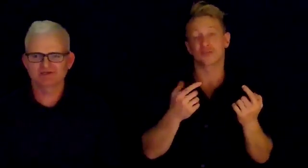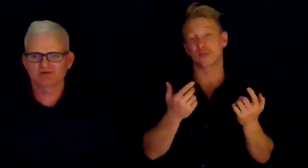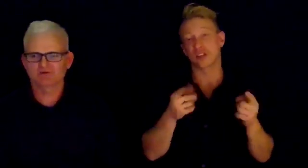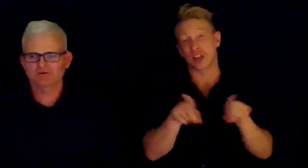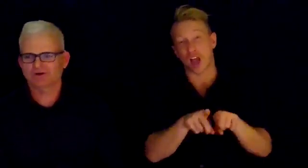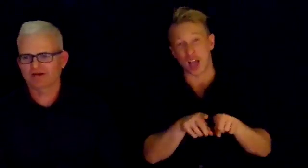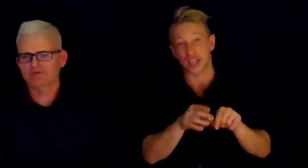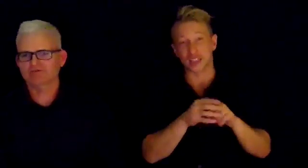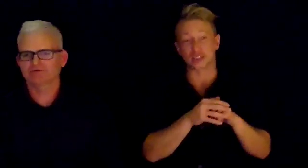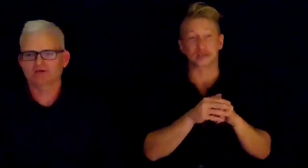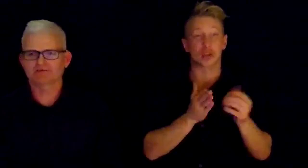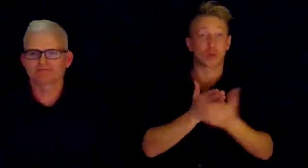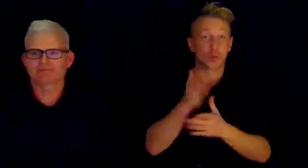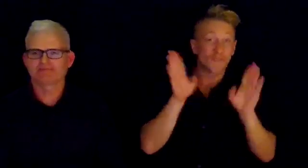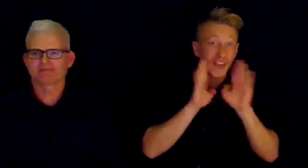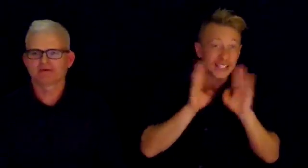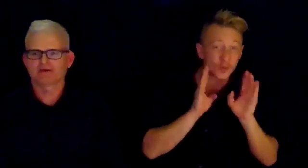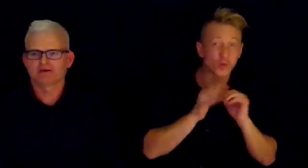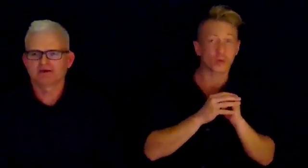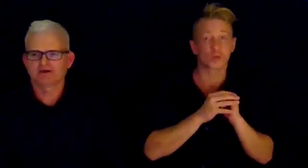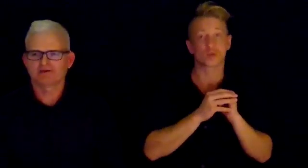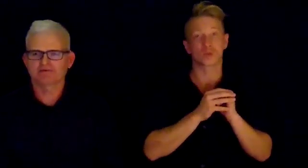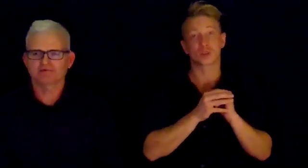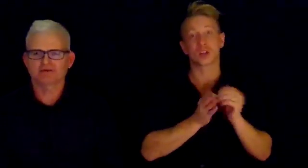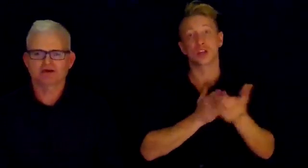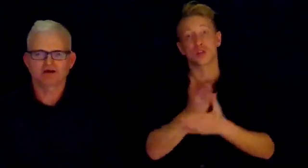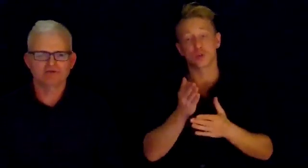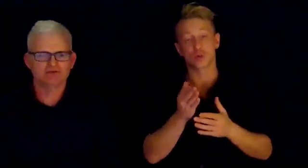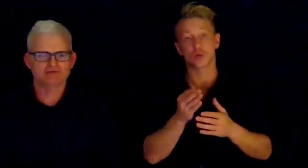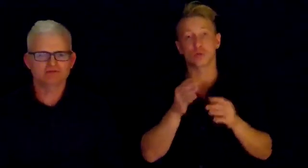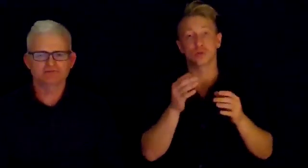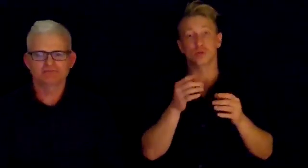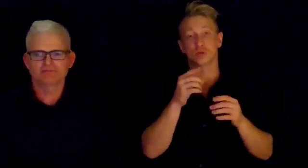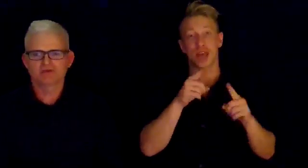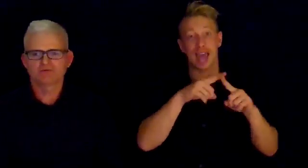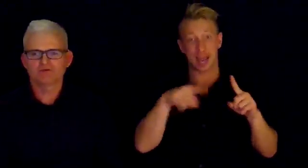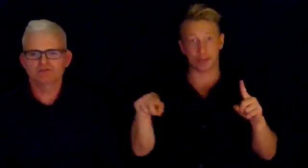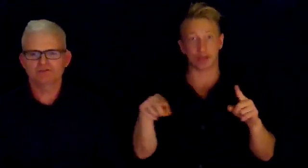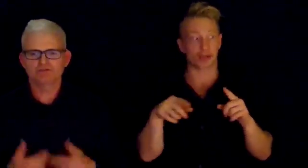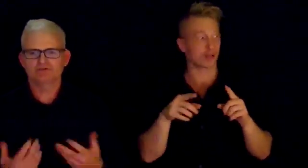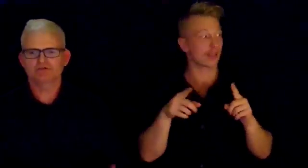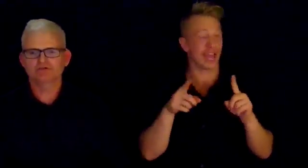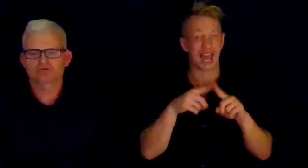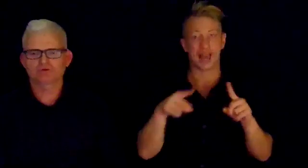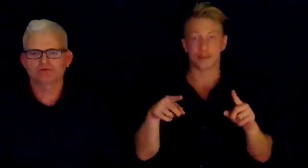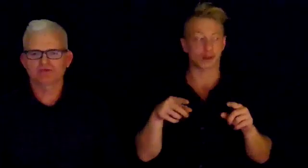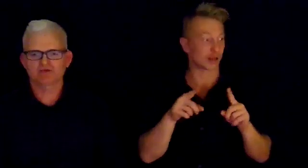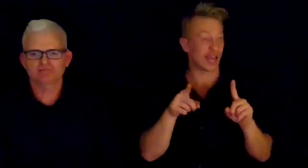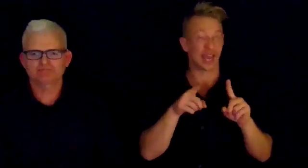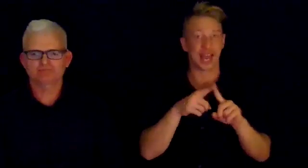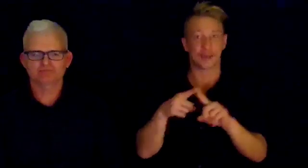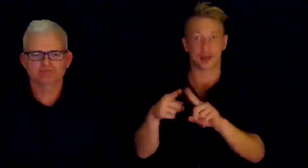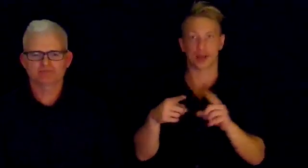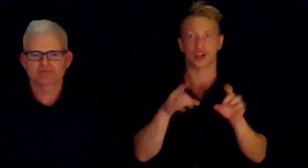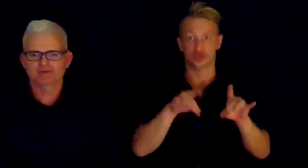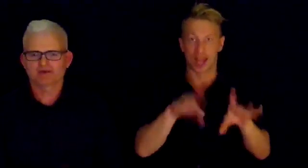Census or Able Australia. And I think we'll continue to work